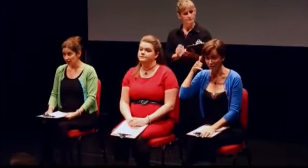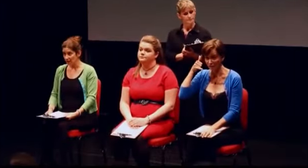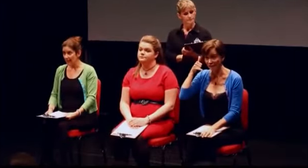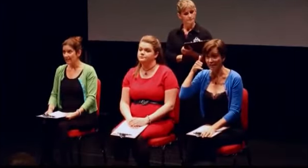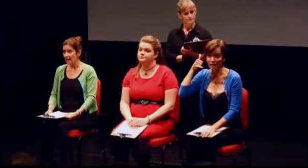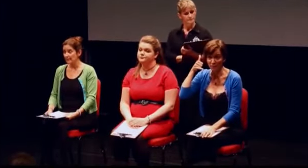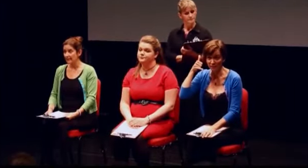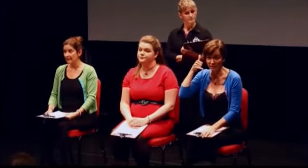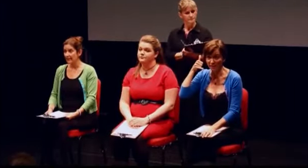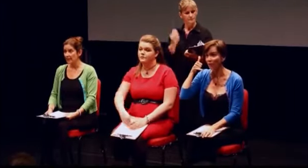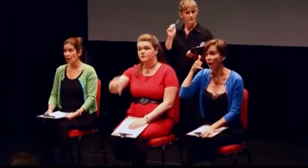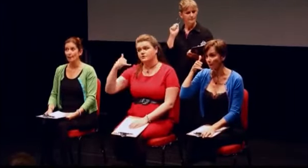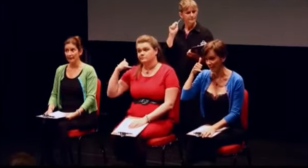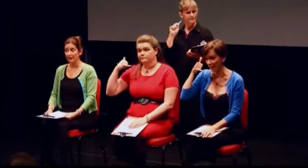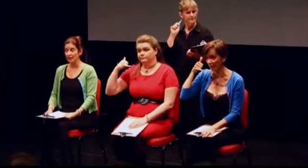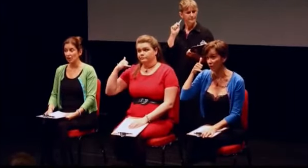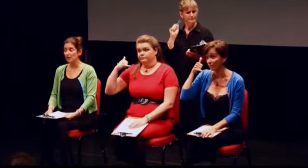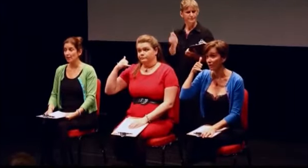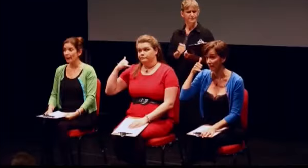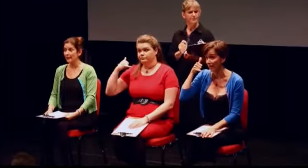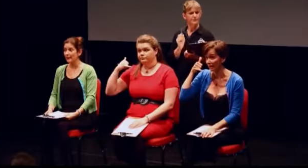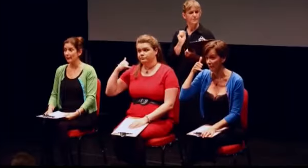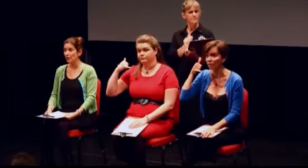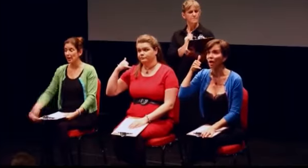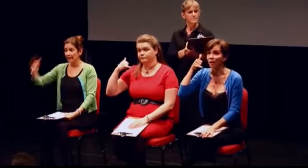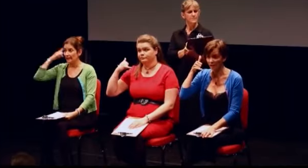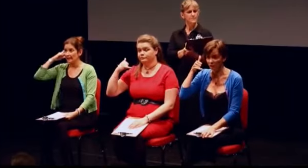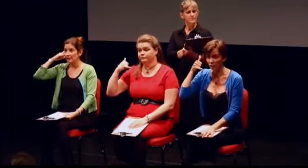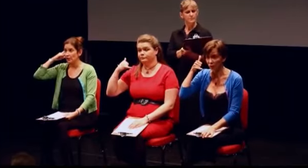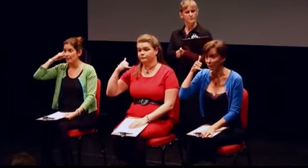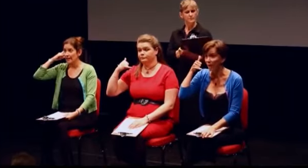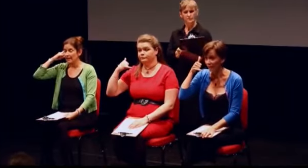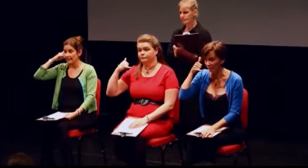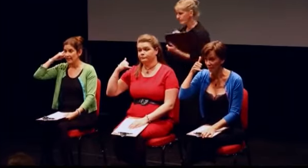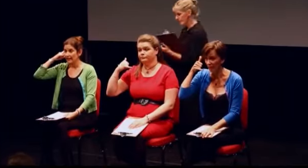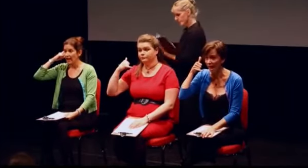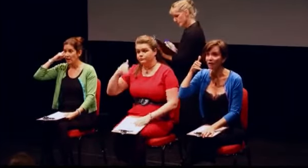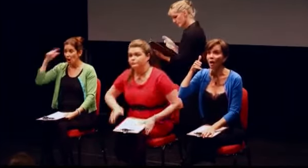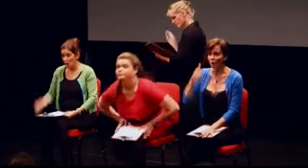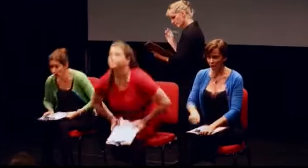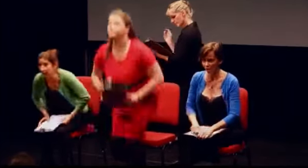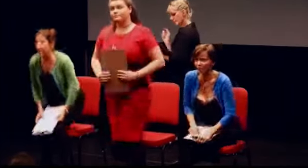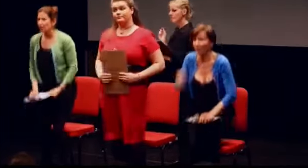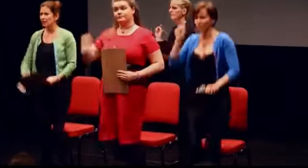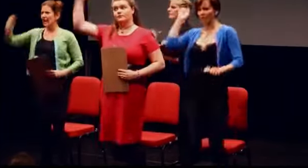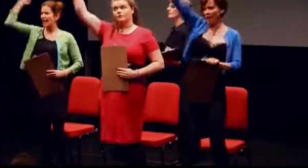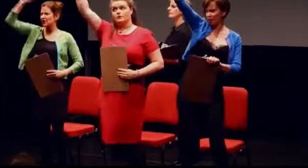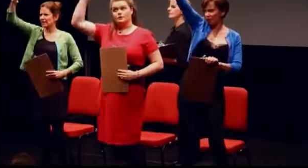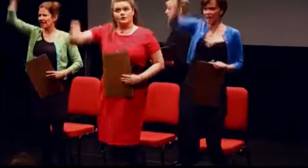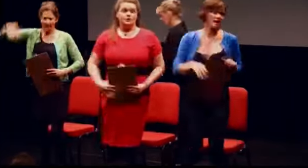Catching deadlines, missing lunch, picking a strategy, packing a bunch, getting to grips, getting ahead. Long live technology, lethargy's dead.